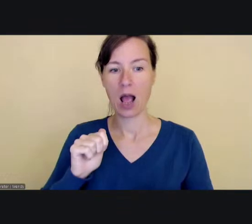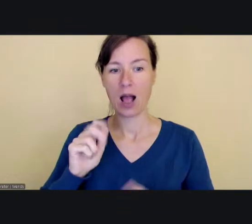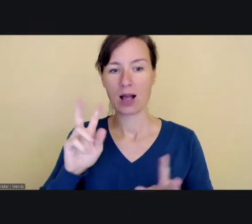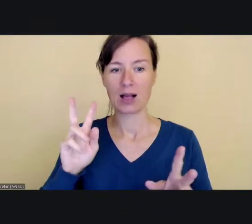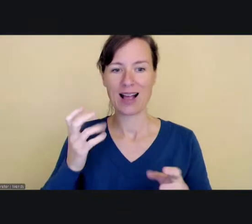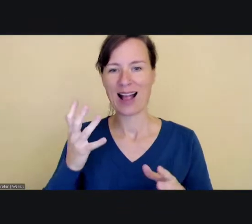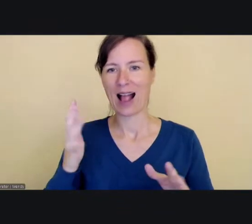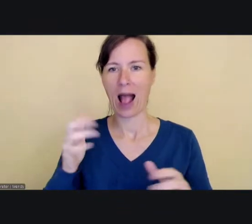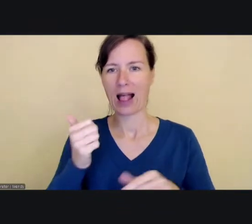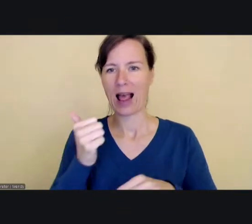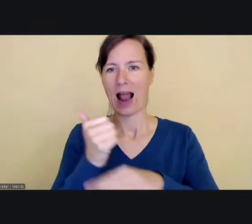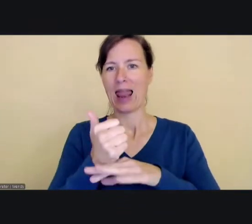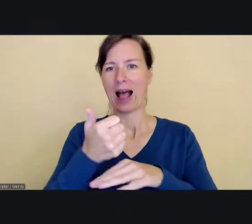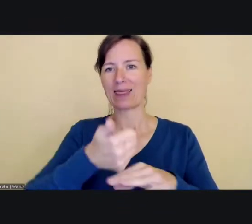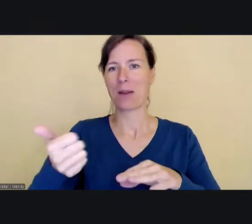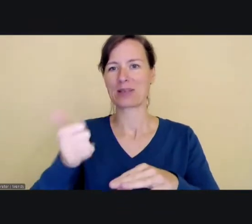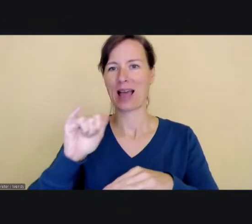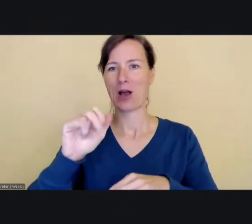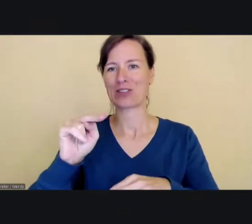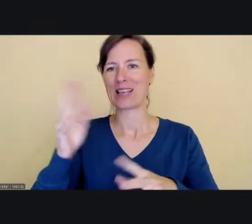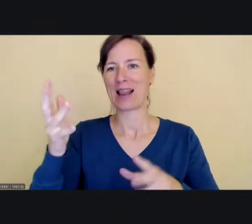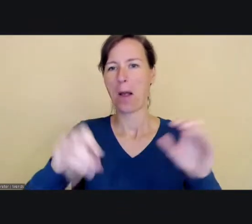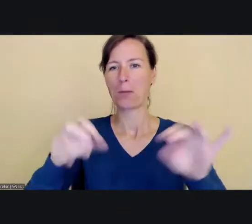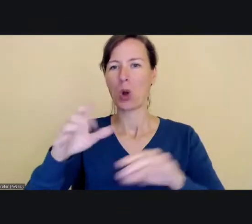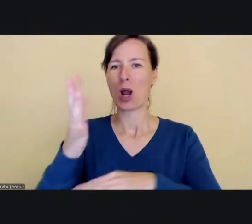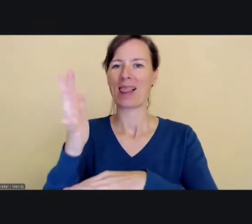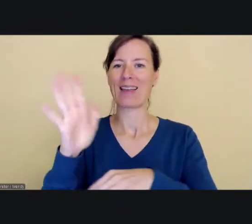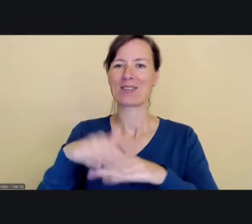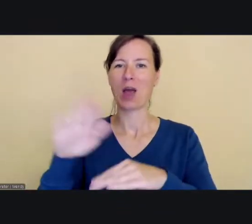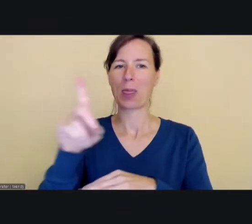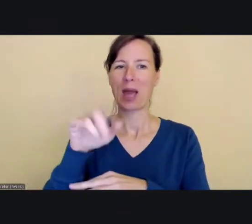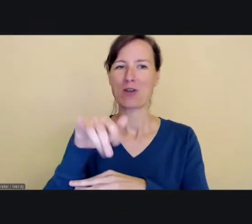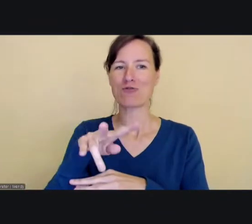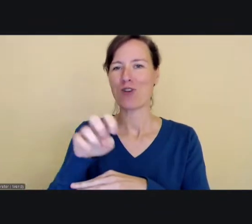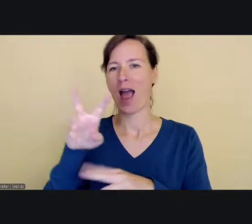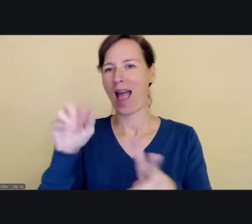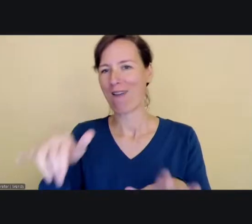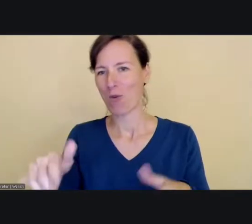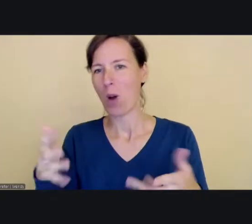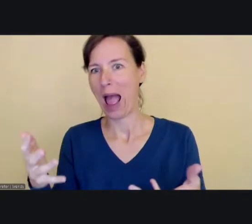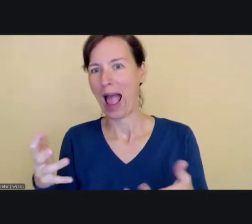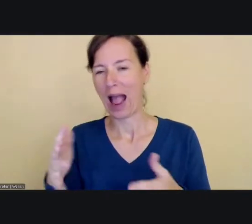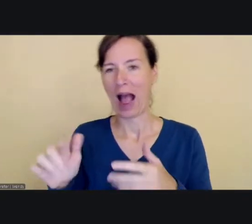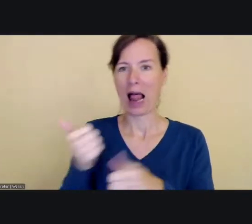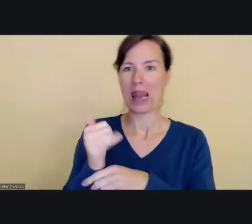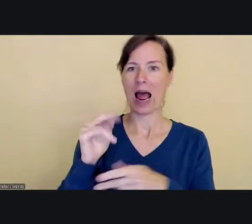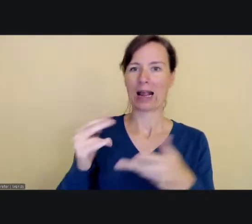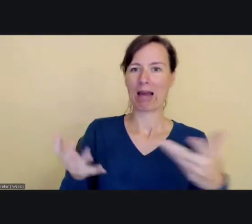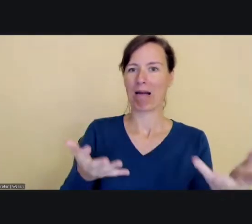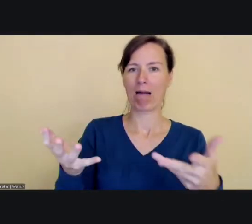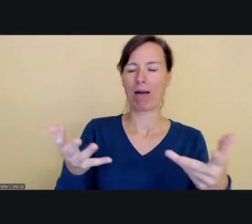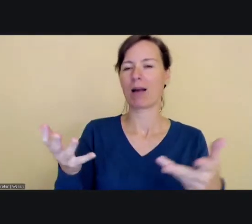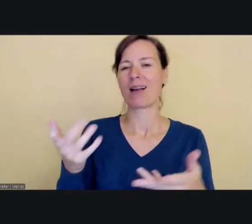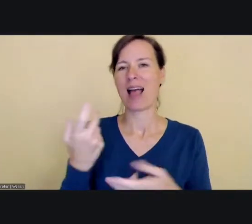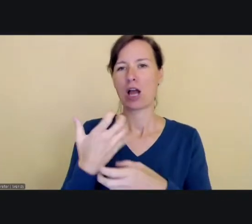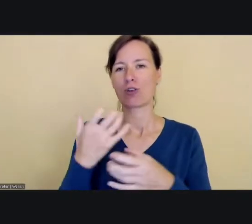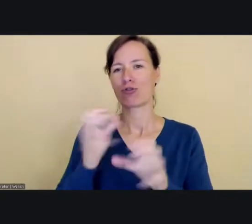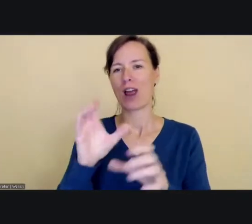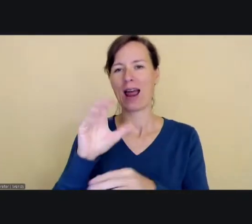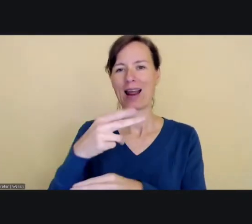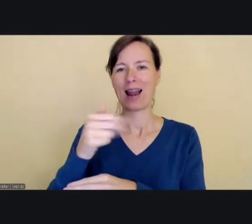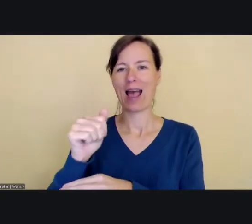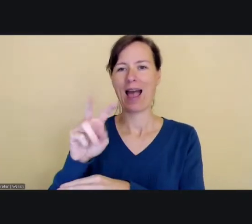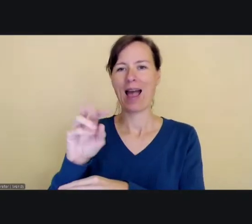all their leaves in front of their driveway, which I don't think they'll do again. But that created a lot of havoc. And I know that's not necessarily something